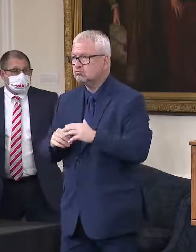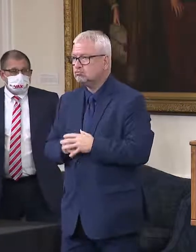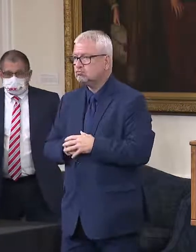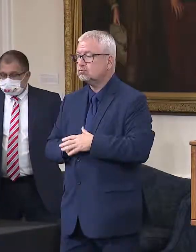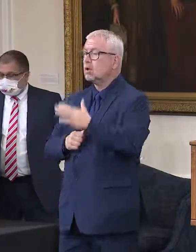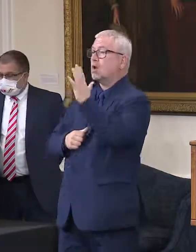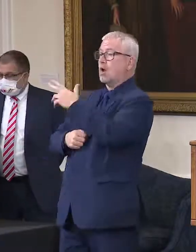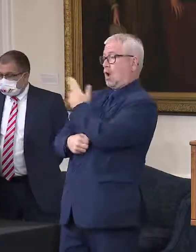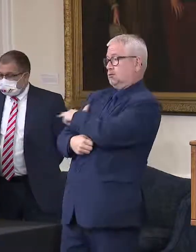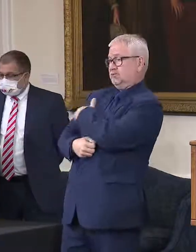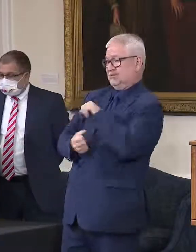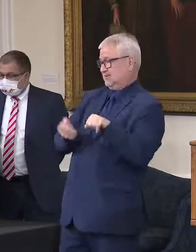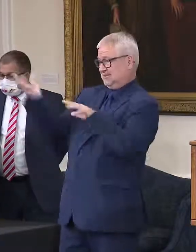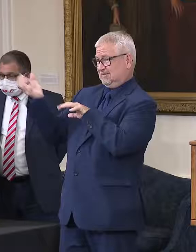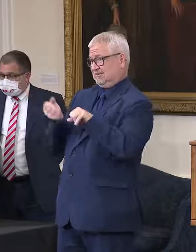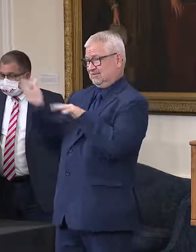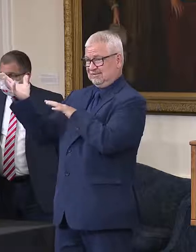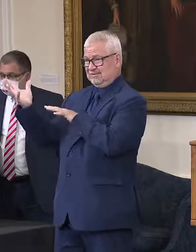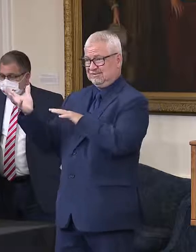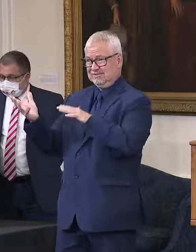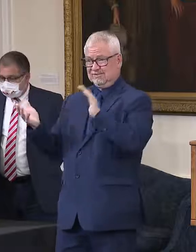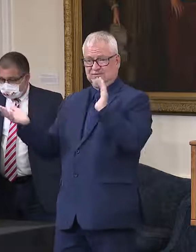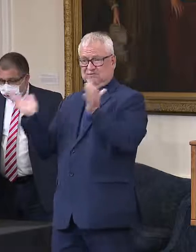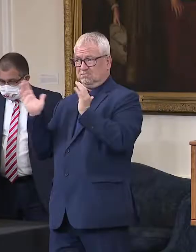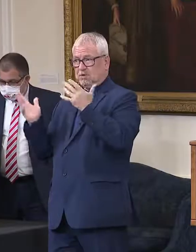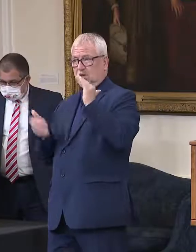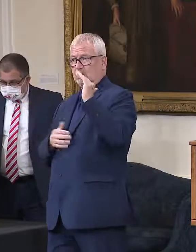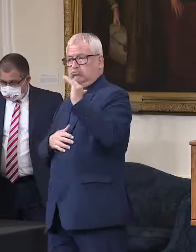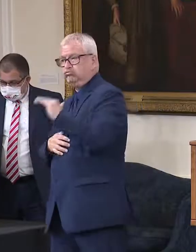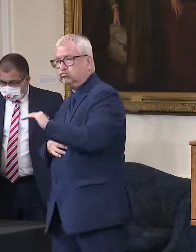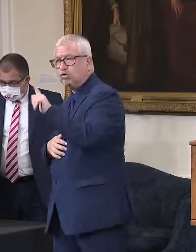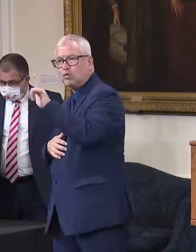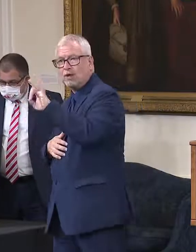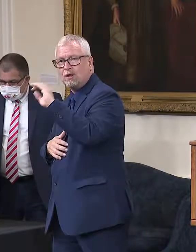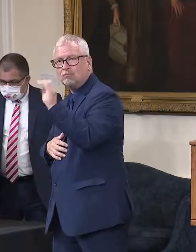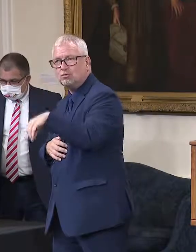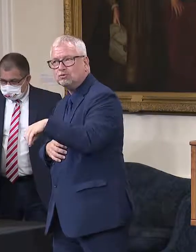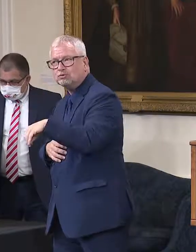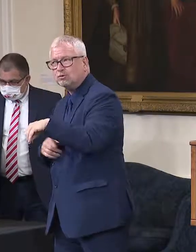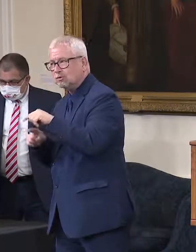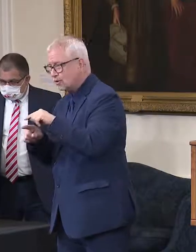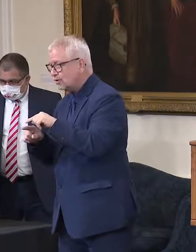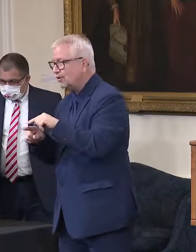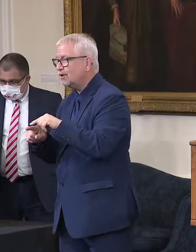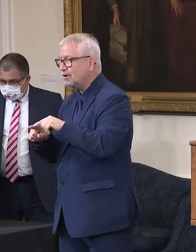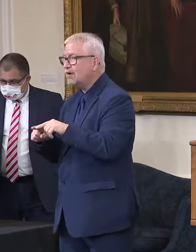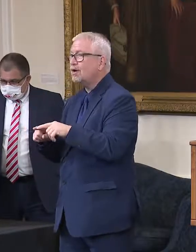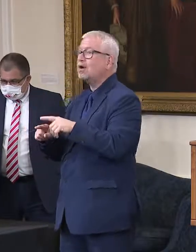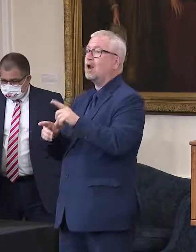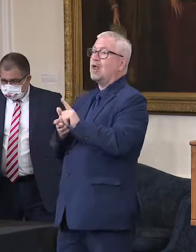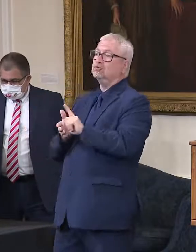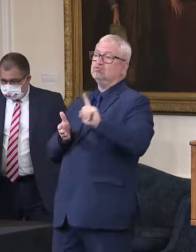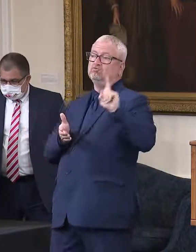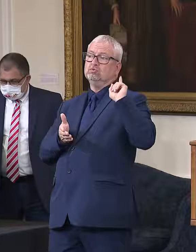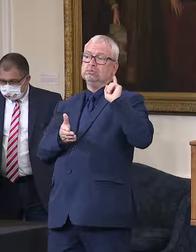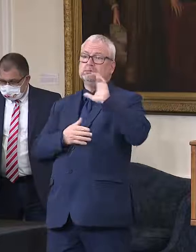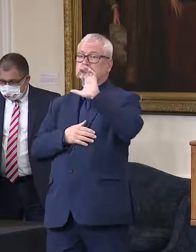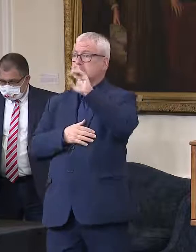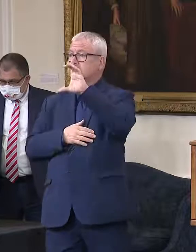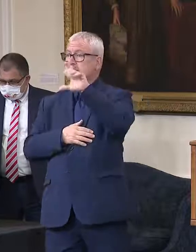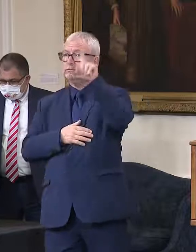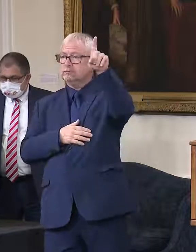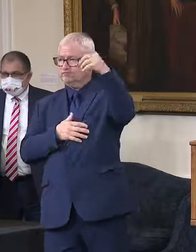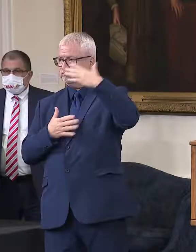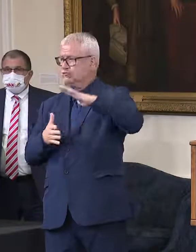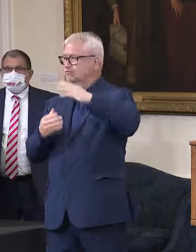are down 68% from their peak. Late last week, the CDC granted approval for